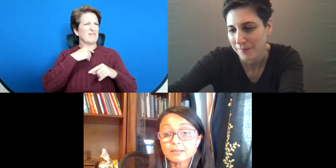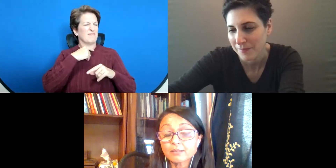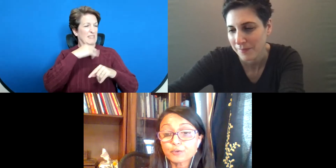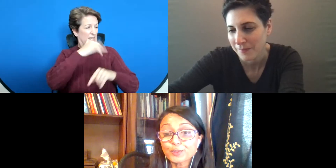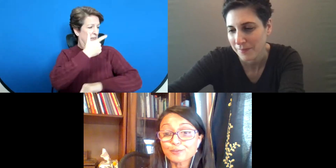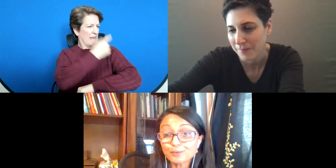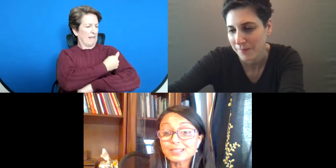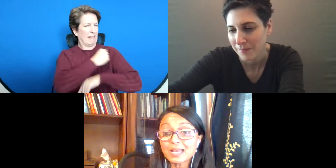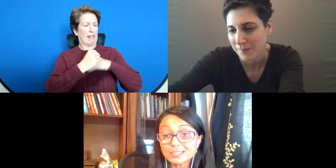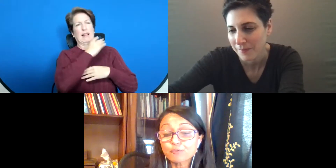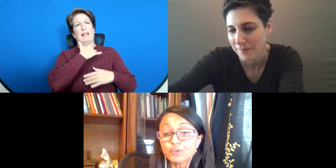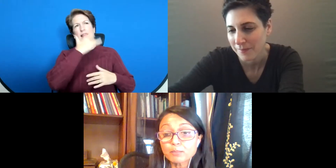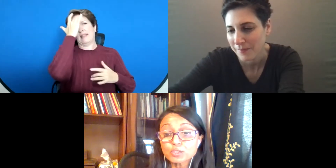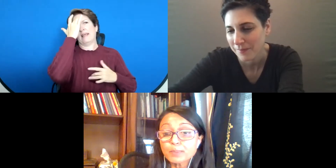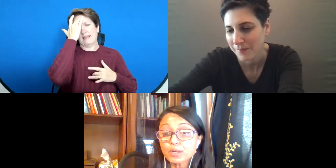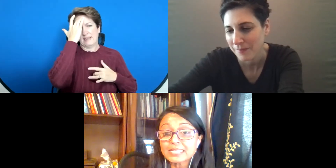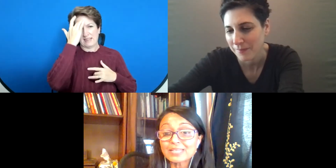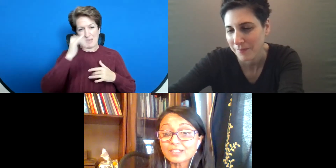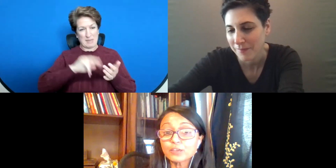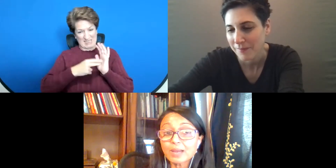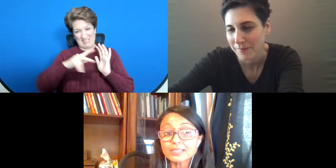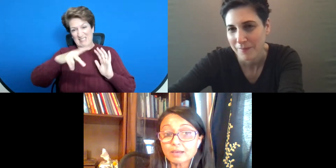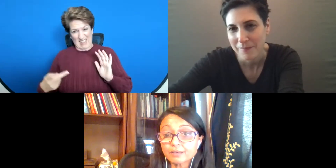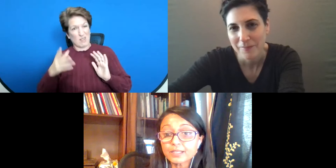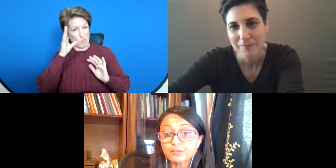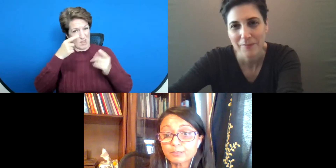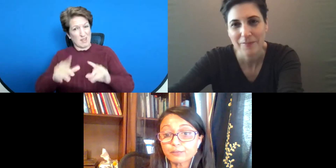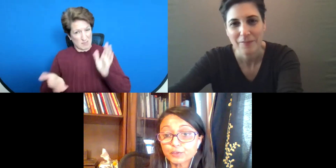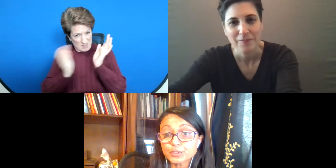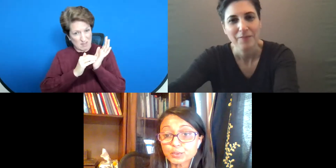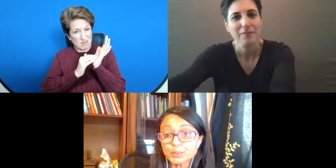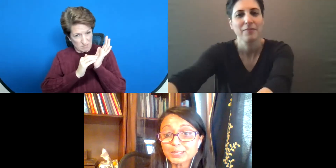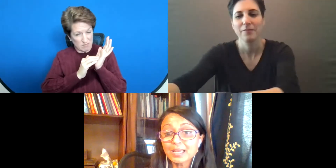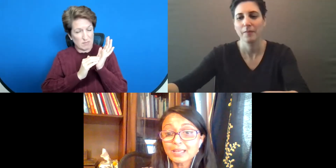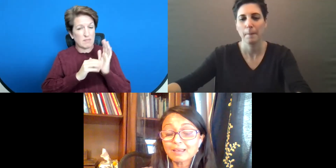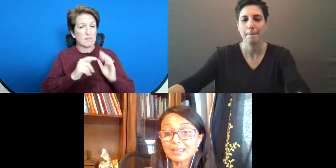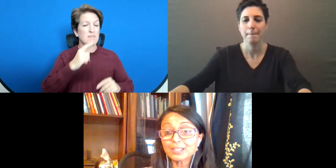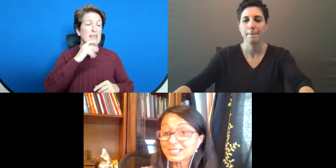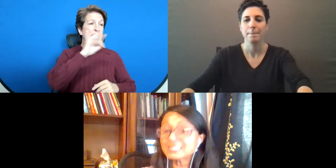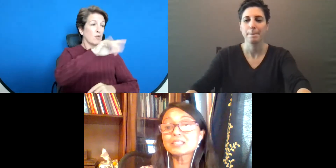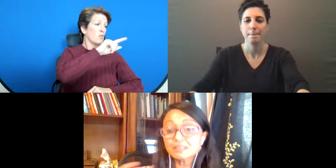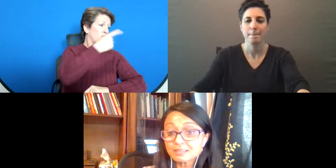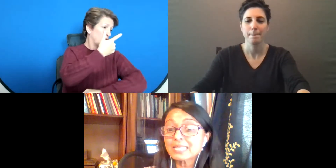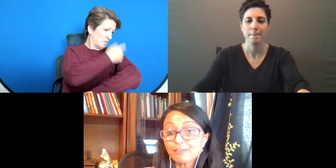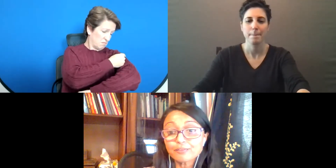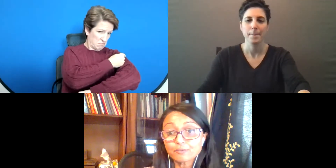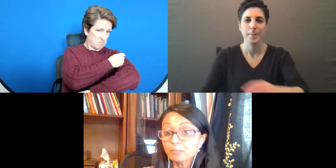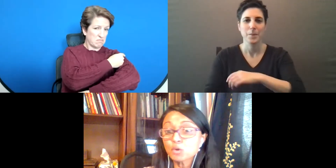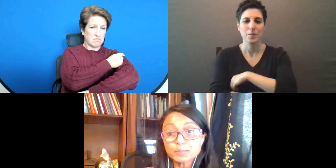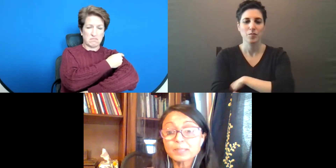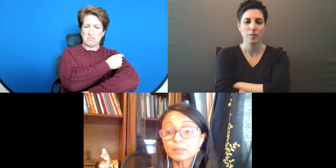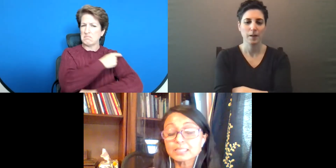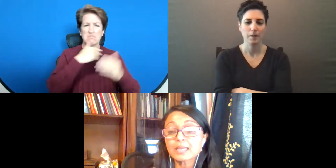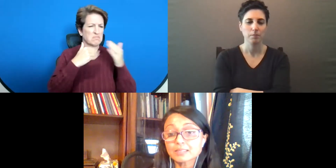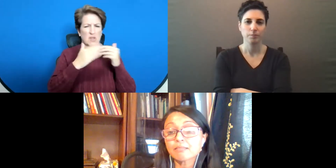vaccine? Yes. So for the most part, even if you had side effects from the first dose, it's still safe